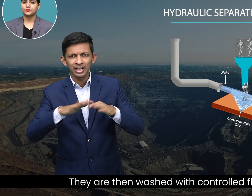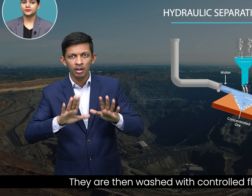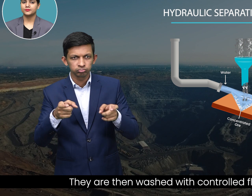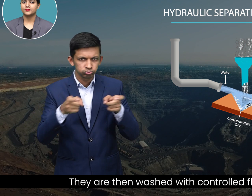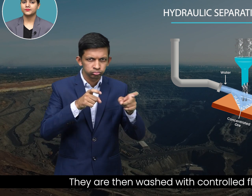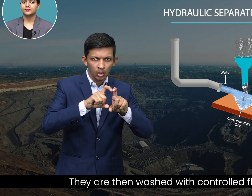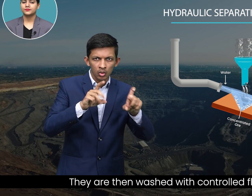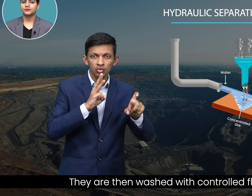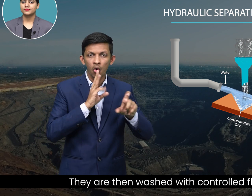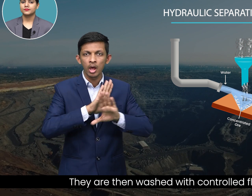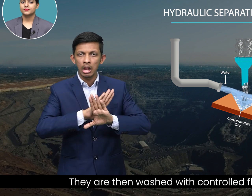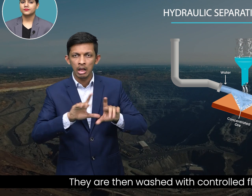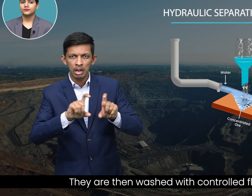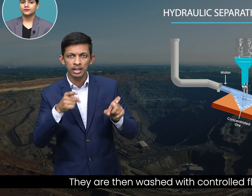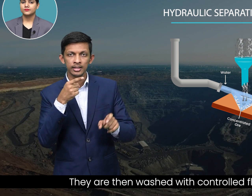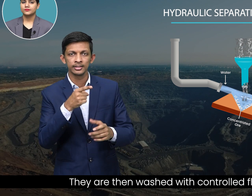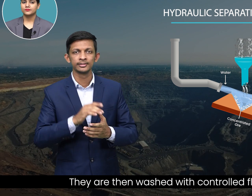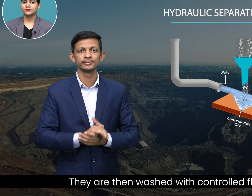water.